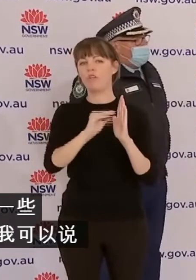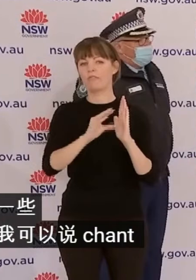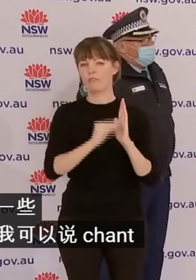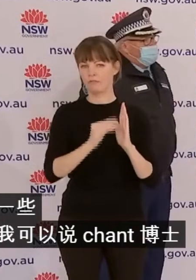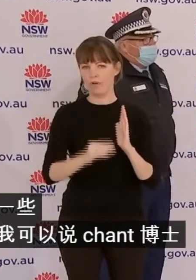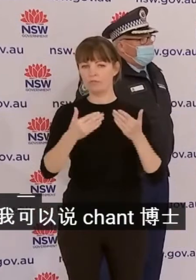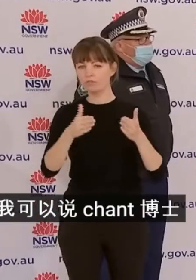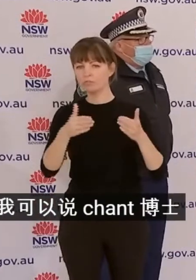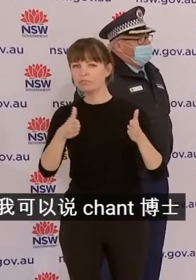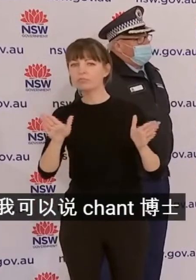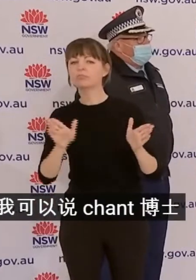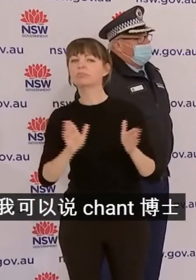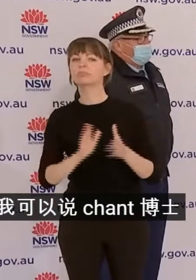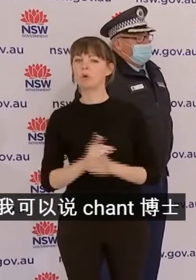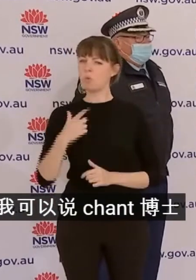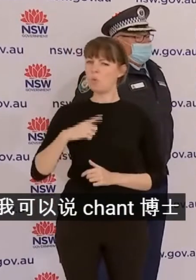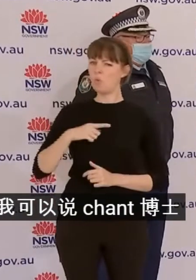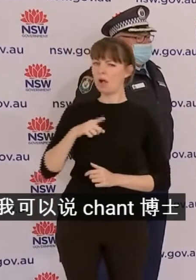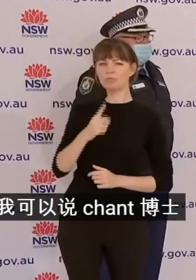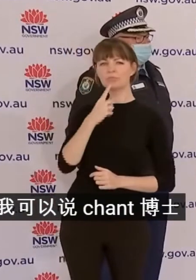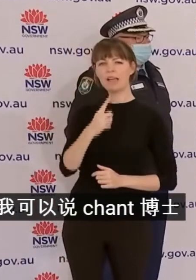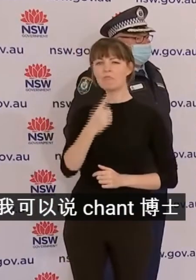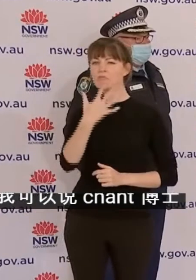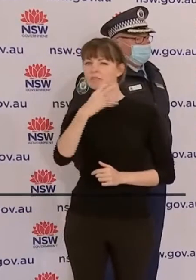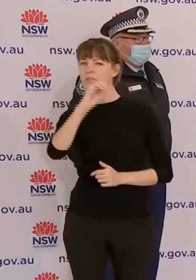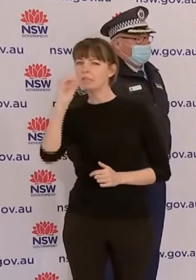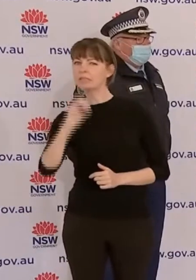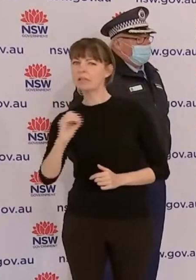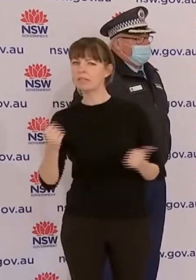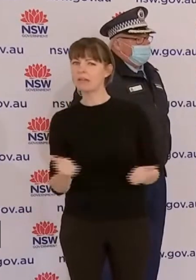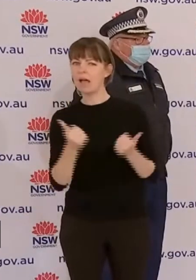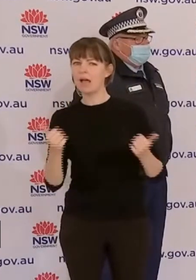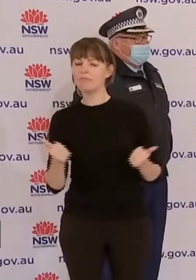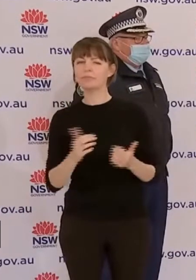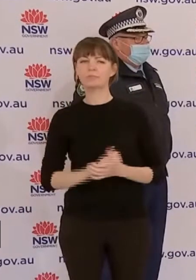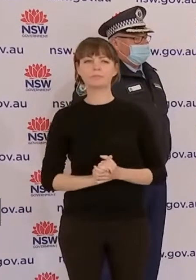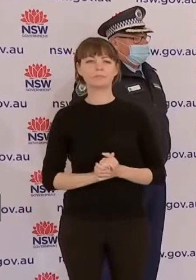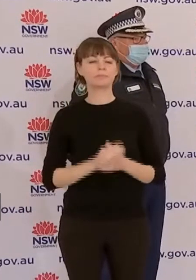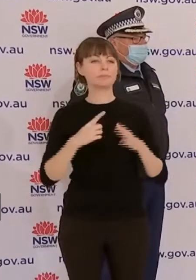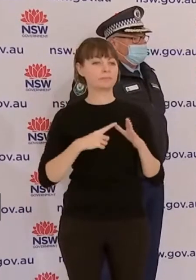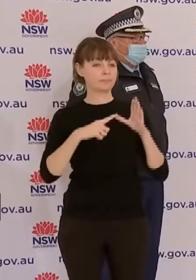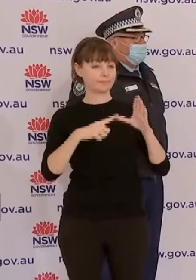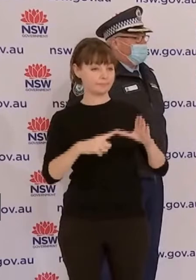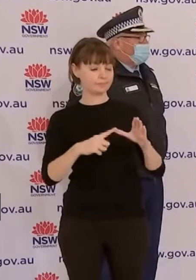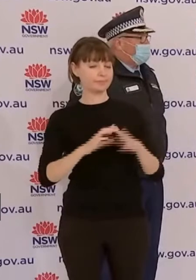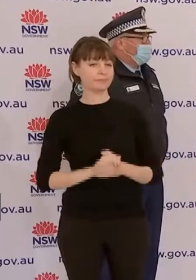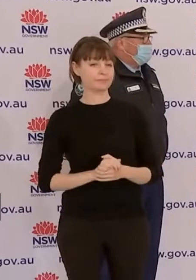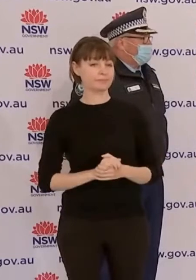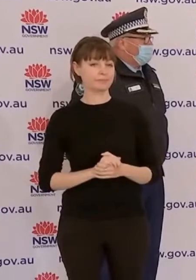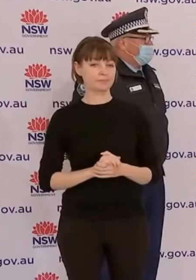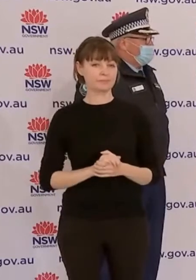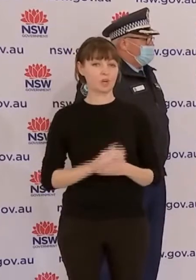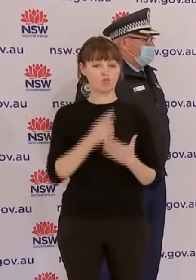just say, Dr. Chant and I have been absolutely aligned on this issue. The Doherty report says that if you